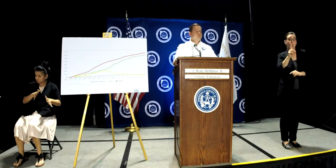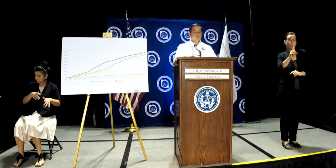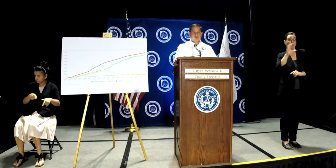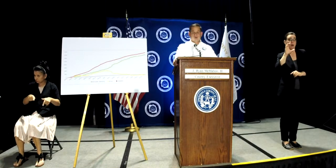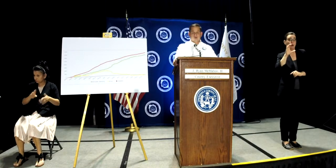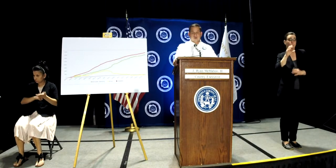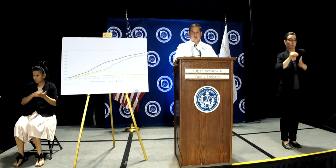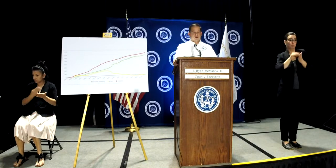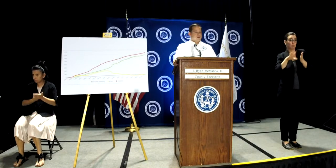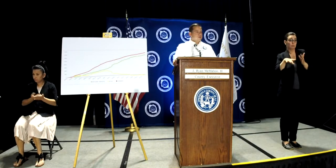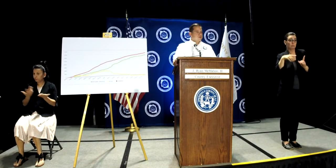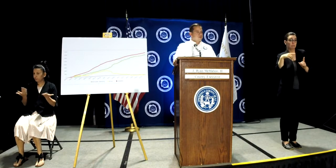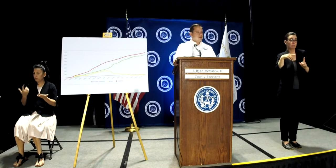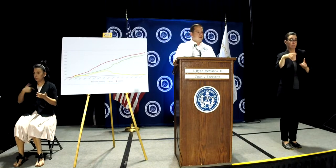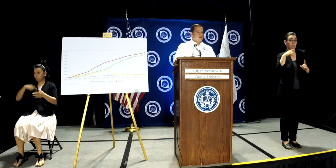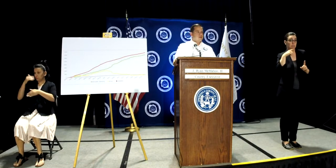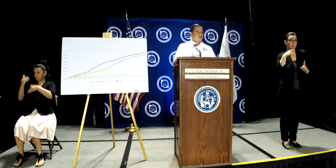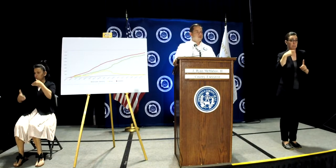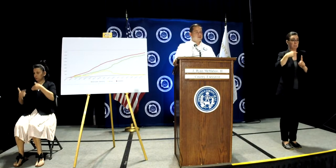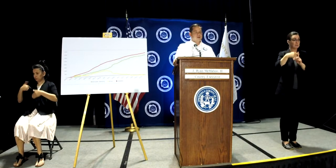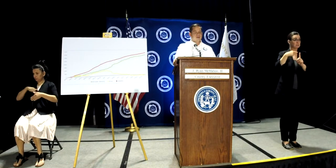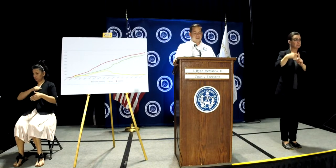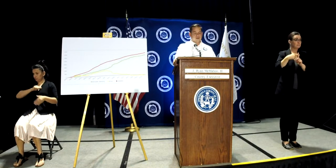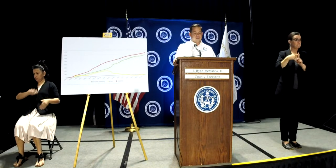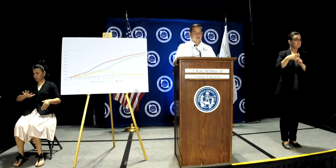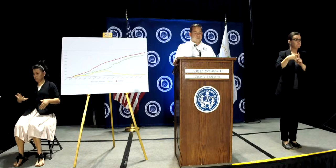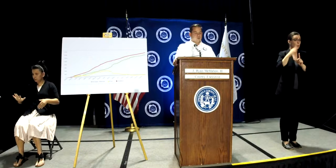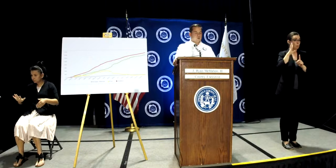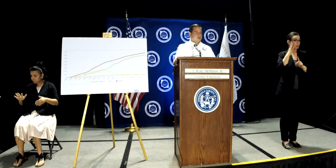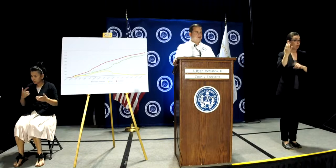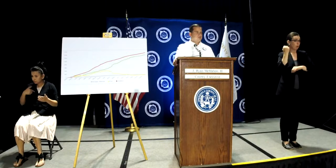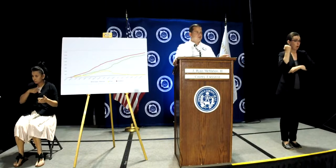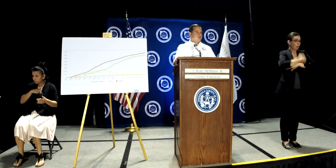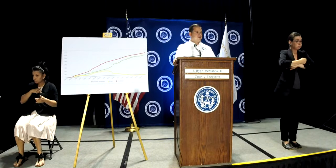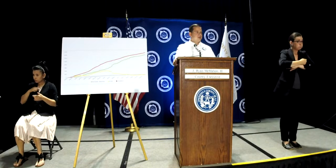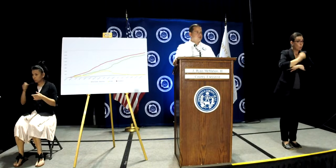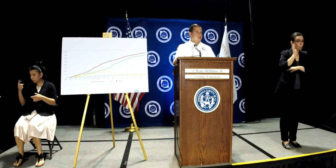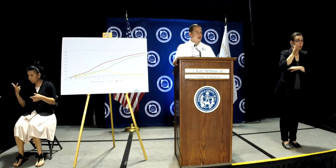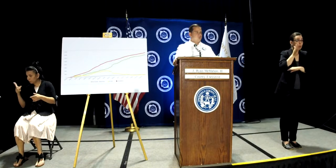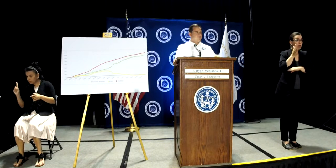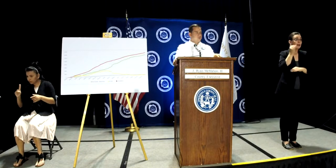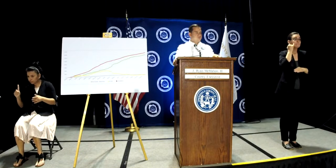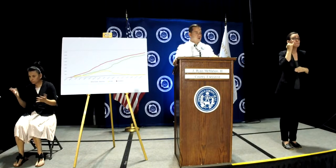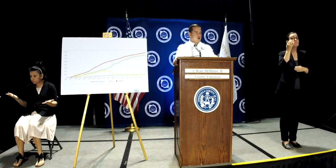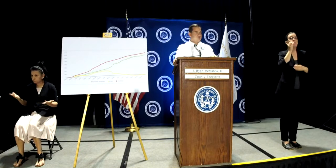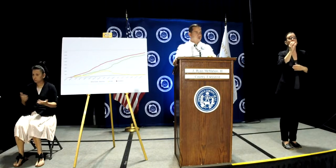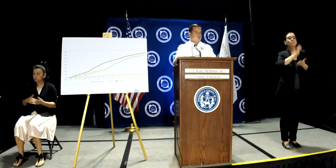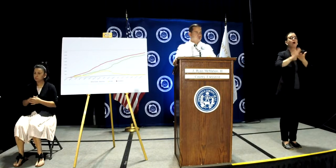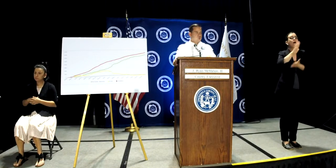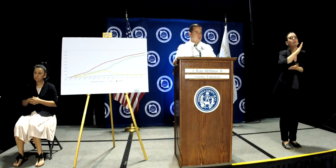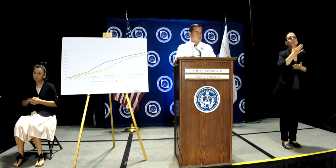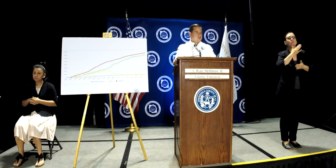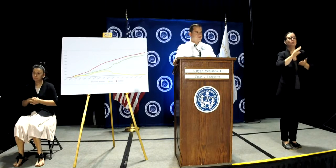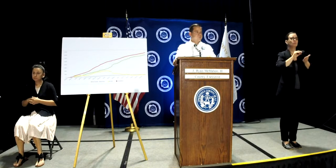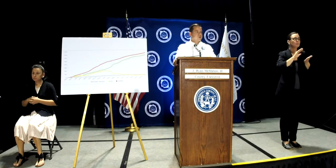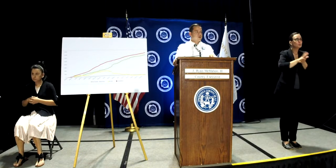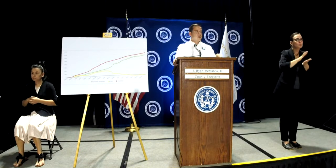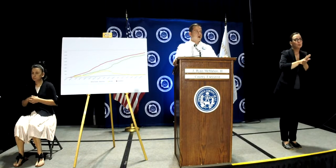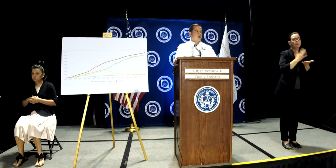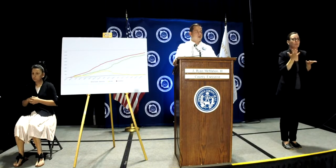the school is and what kind of percentage of student is? So we're getting a little clarification on that. We believe it's 100 over 2